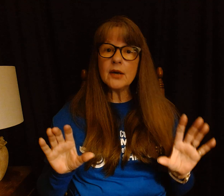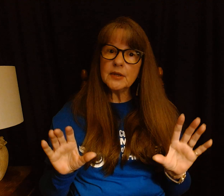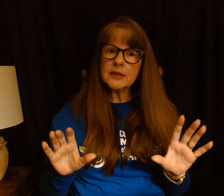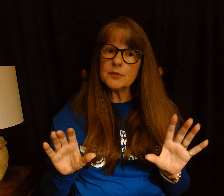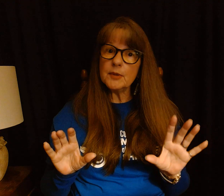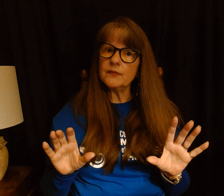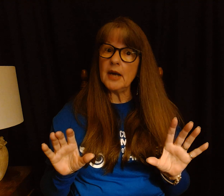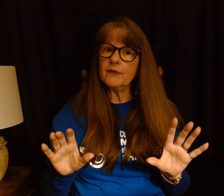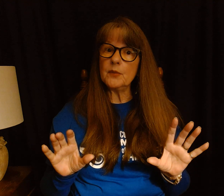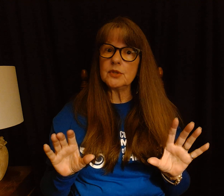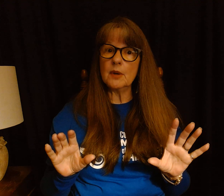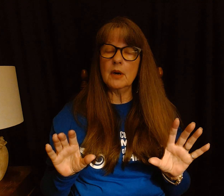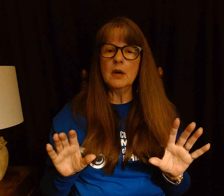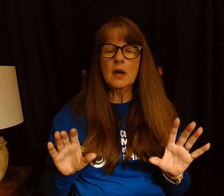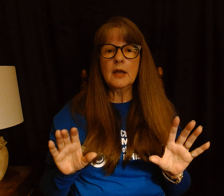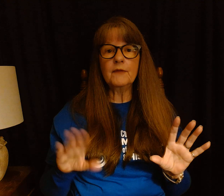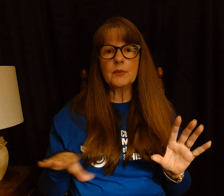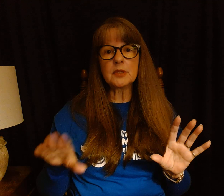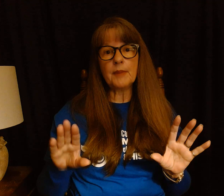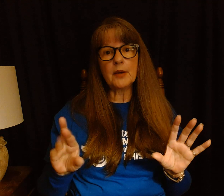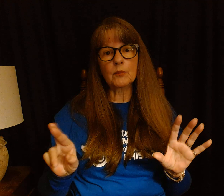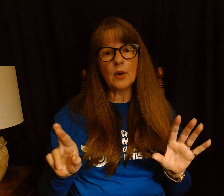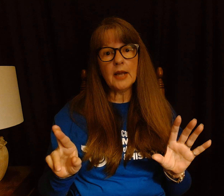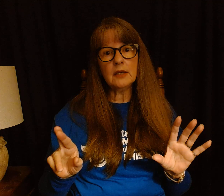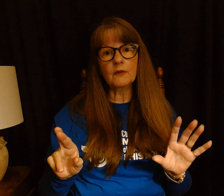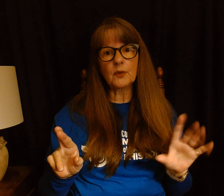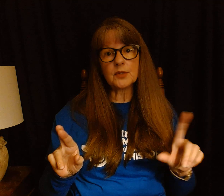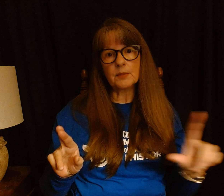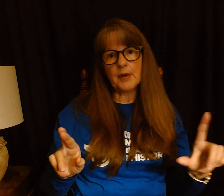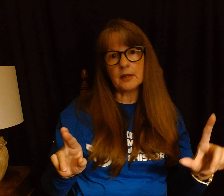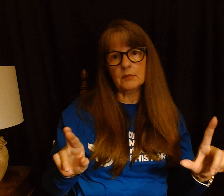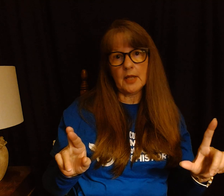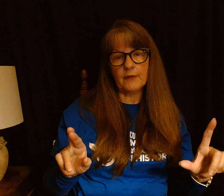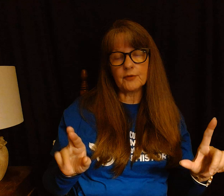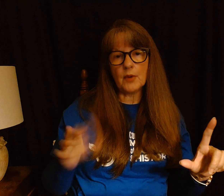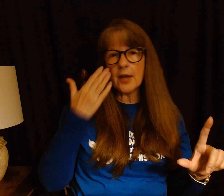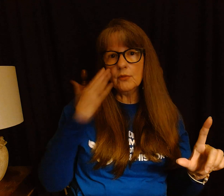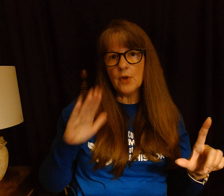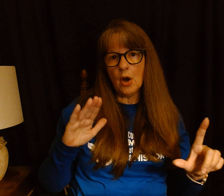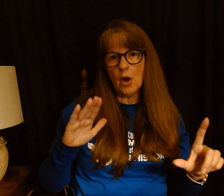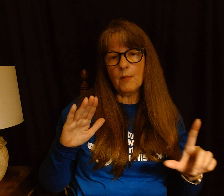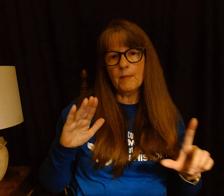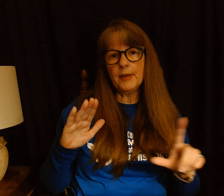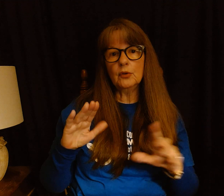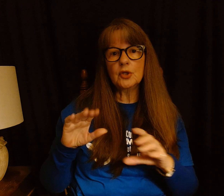think they specified if it was the bottom right or if it was the bottom left. So I don't know. But you could just